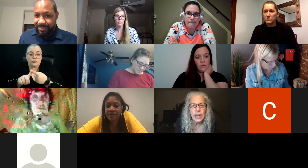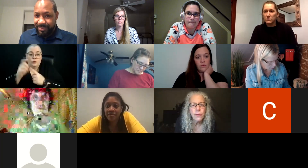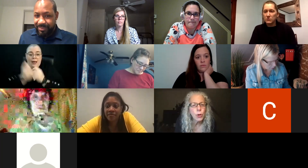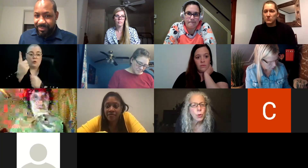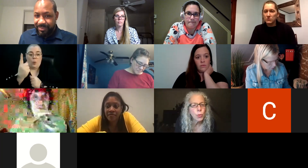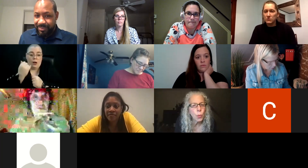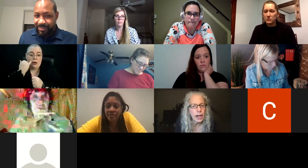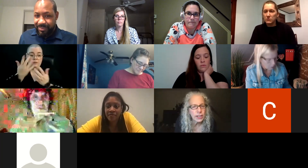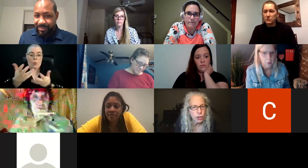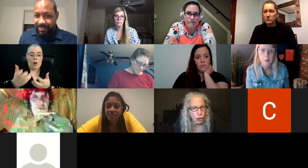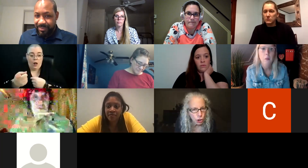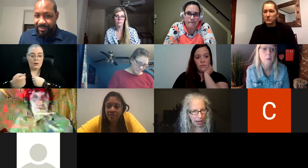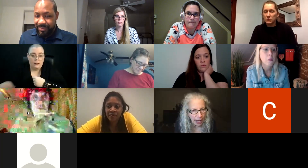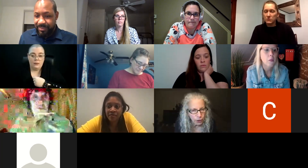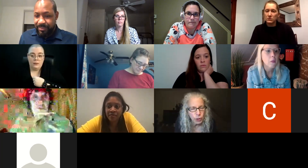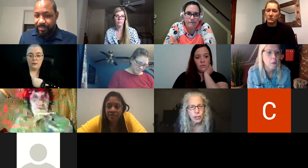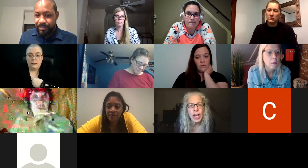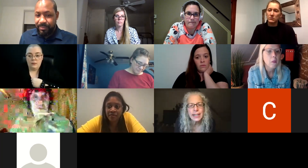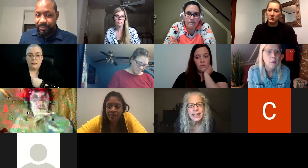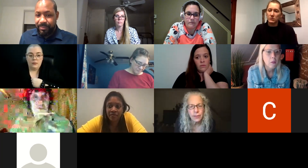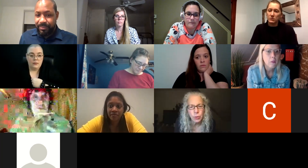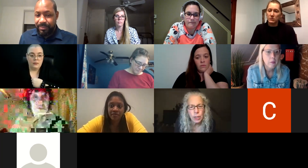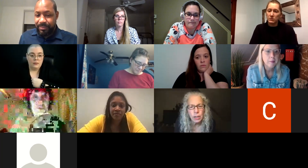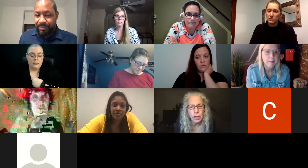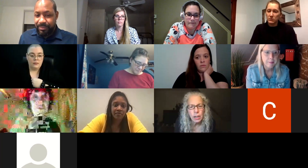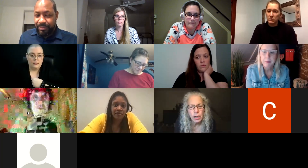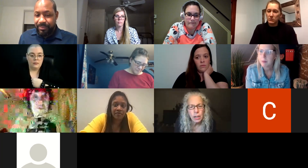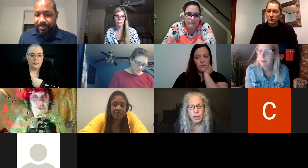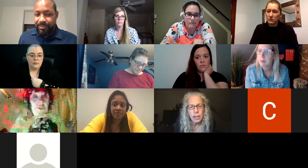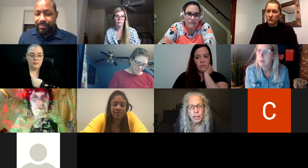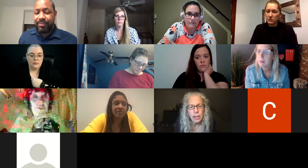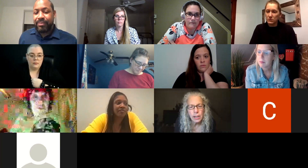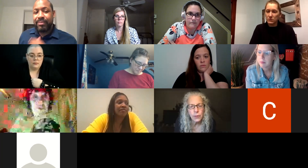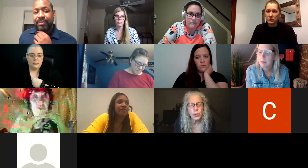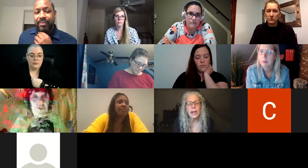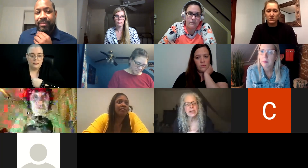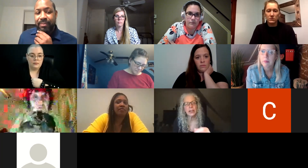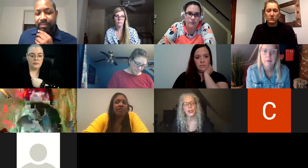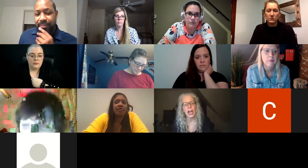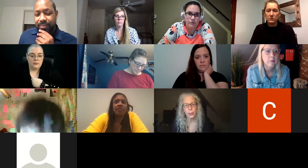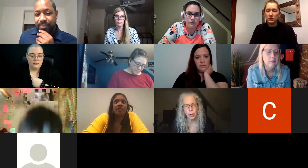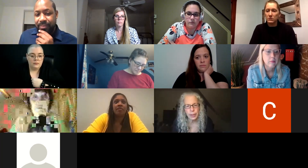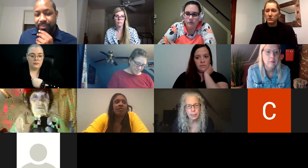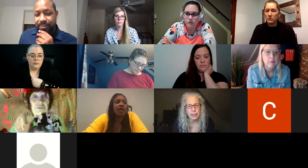If you want to chat, you can chat to everyone. If you typed it in the chat, we'd all be able to see